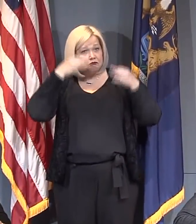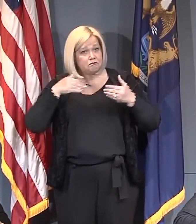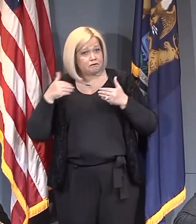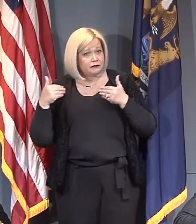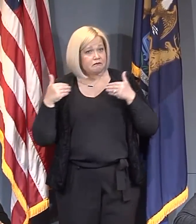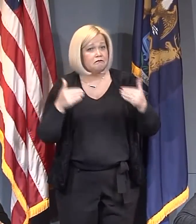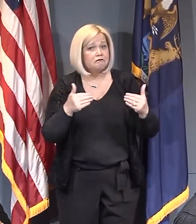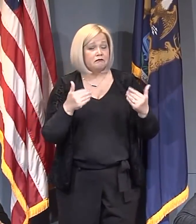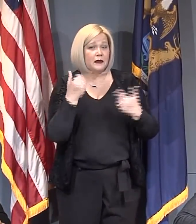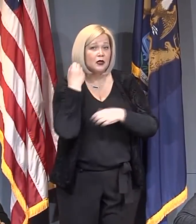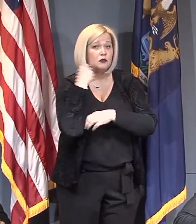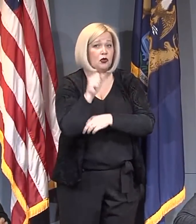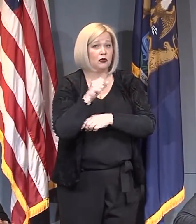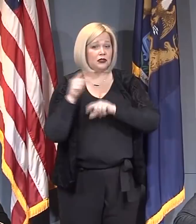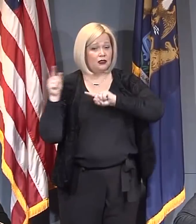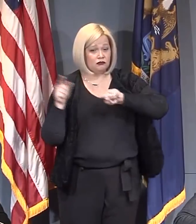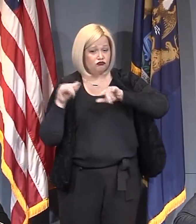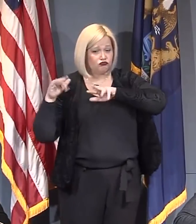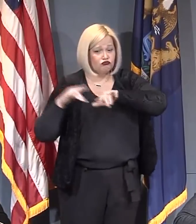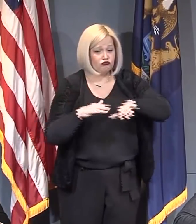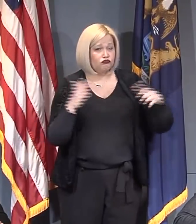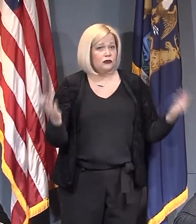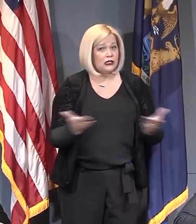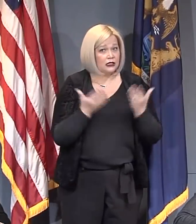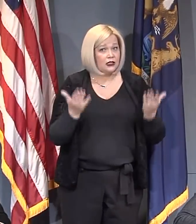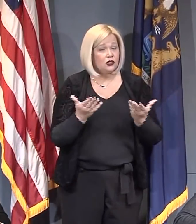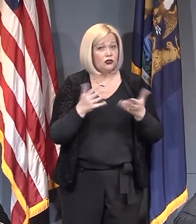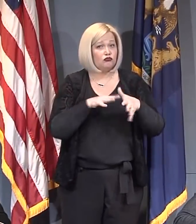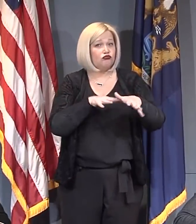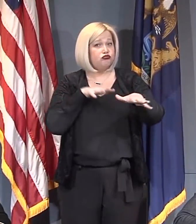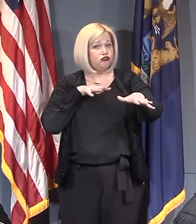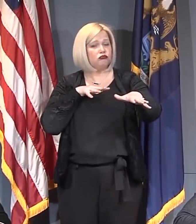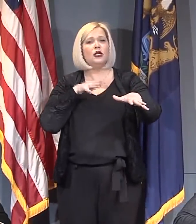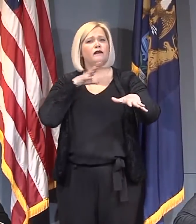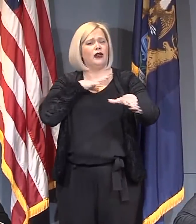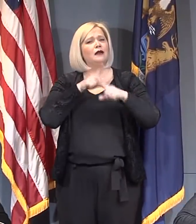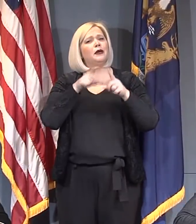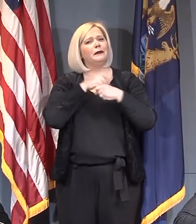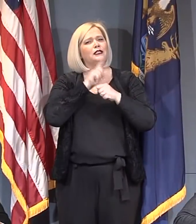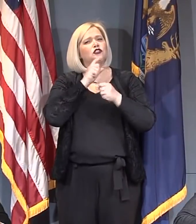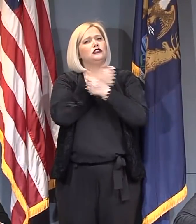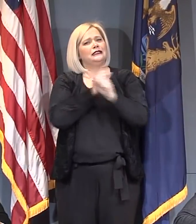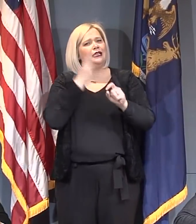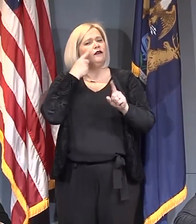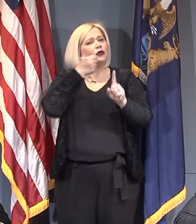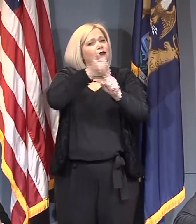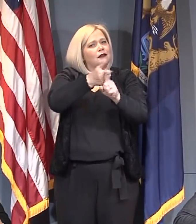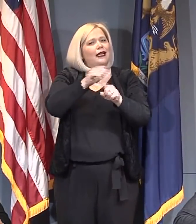do so in a manner that keeps themselves safe and others as well.